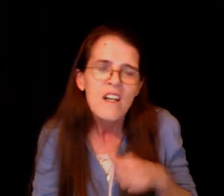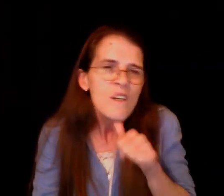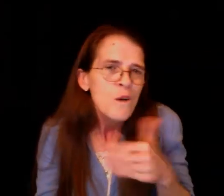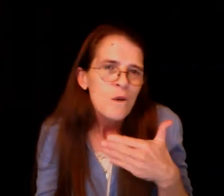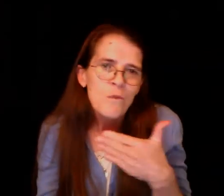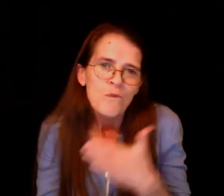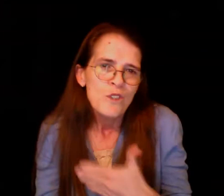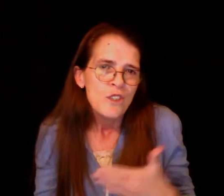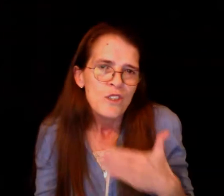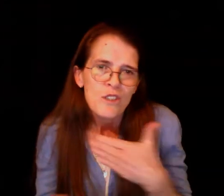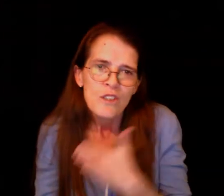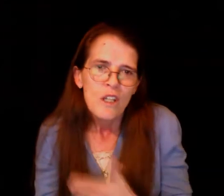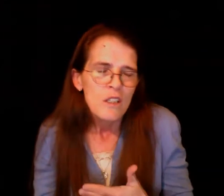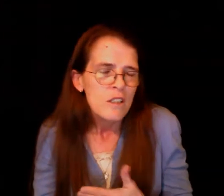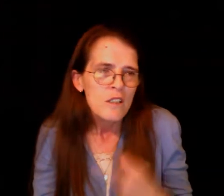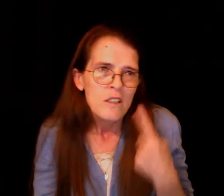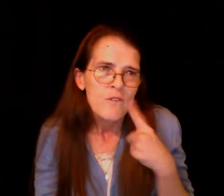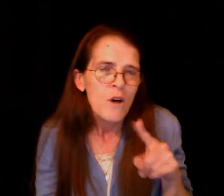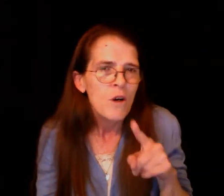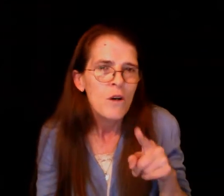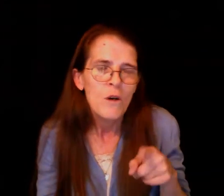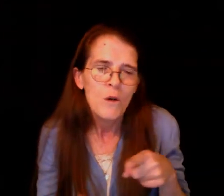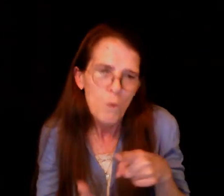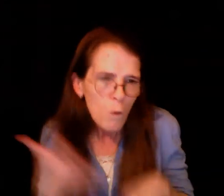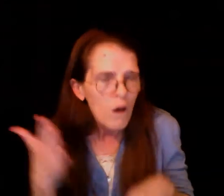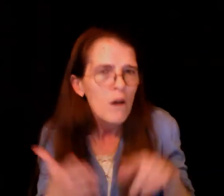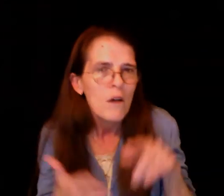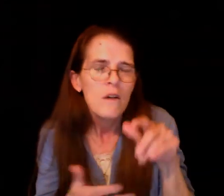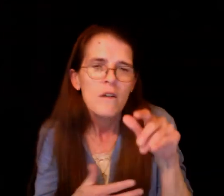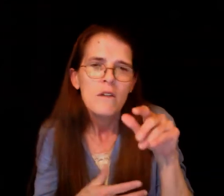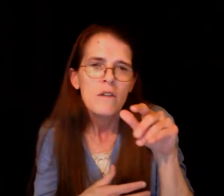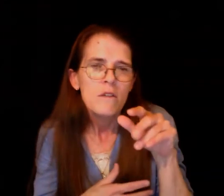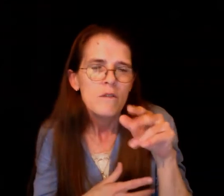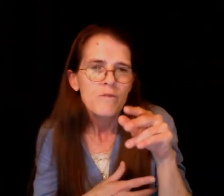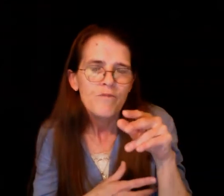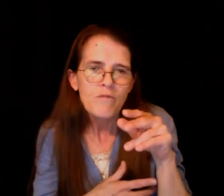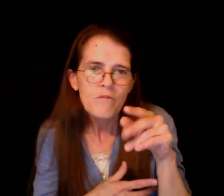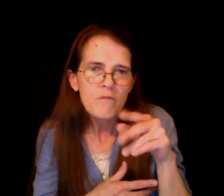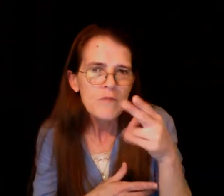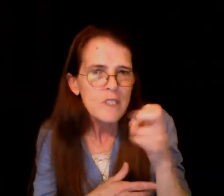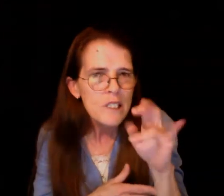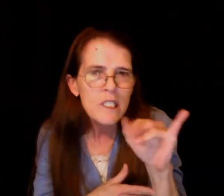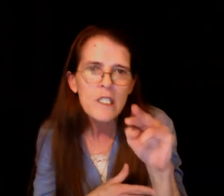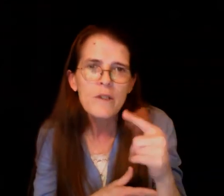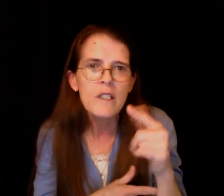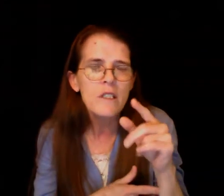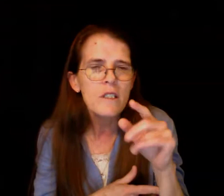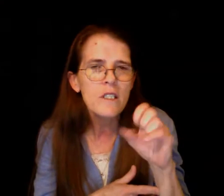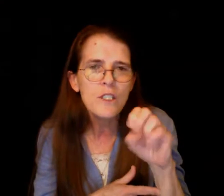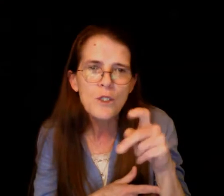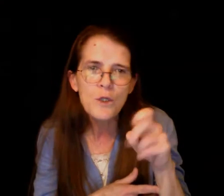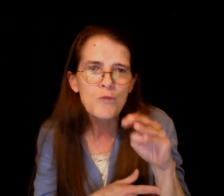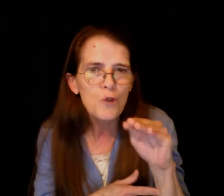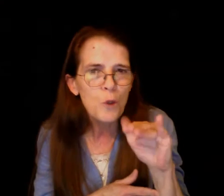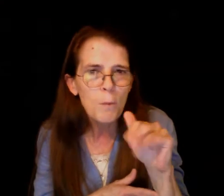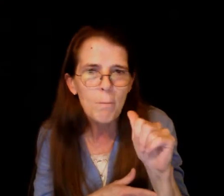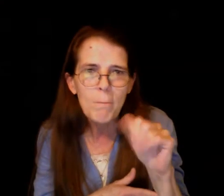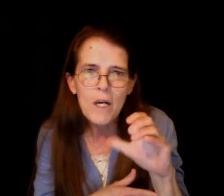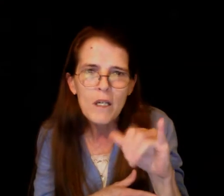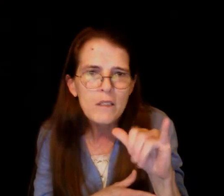Mom. Johnny. Mom, when we got home, you said. Did I let you play outside with your friends today? Yeah. Did I let you just sit outside